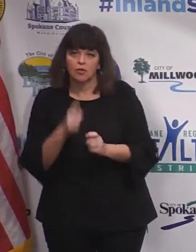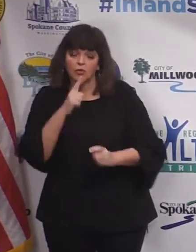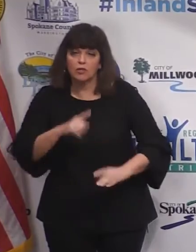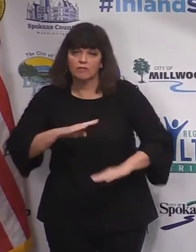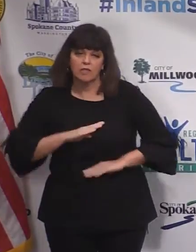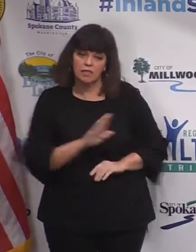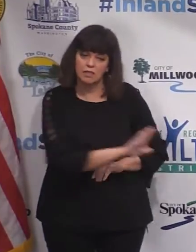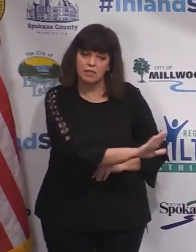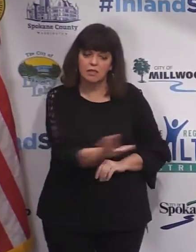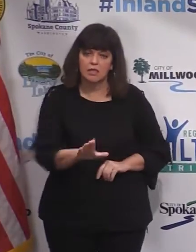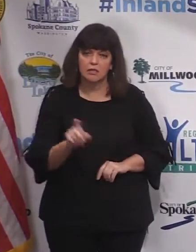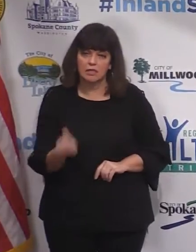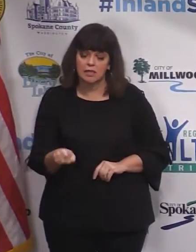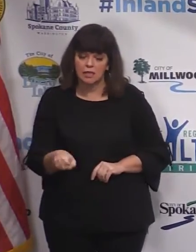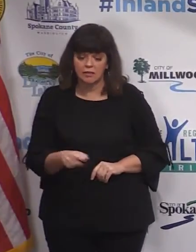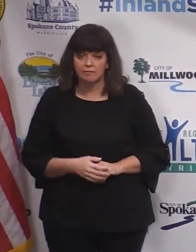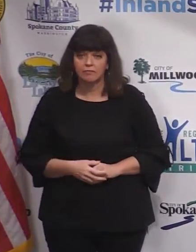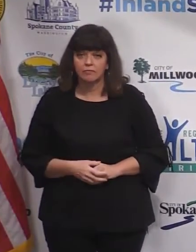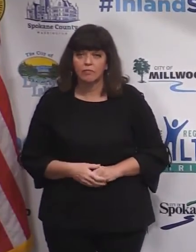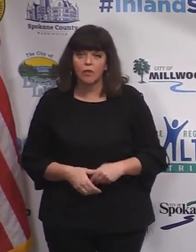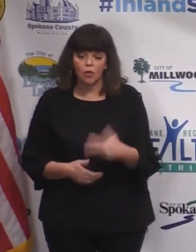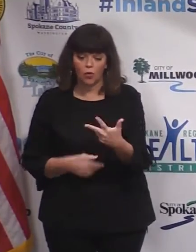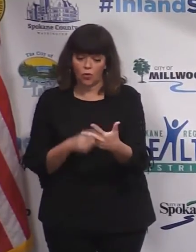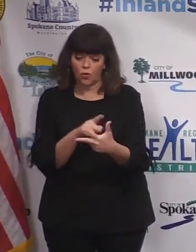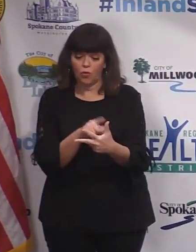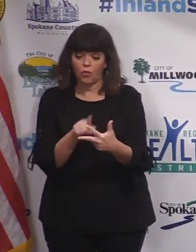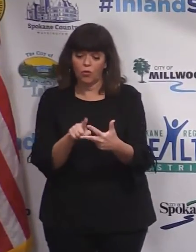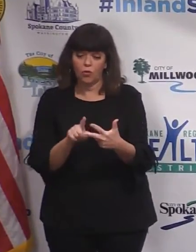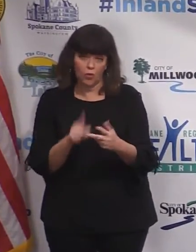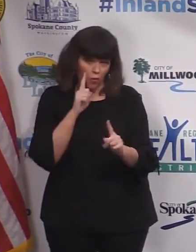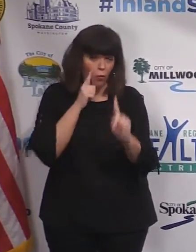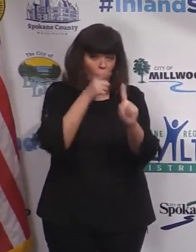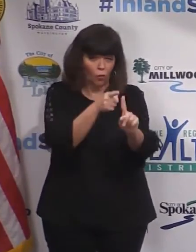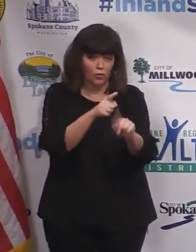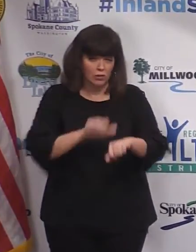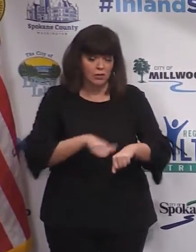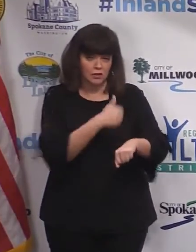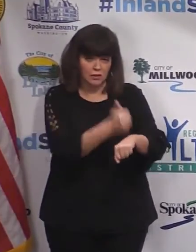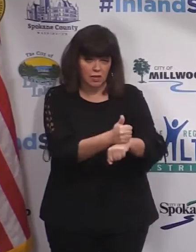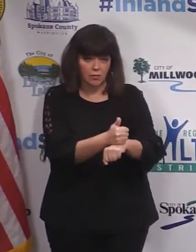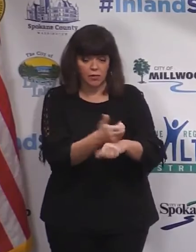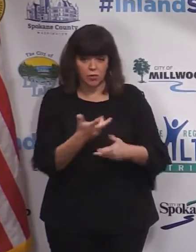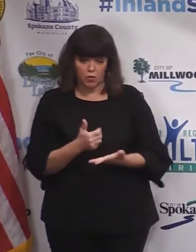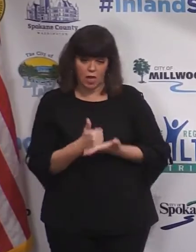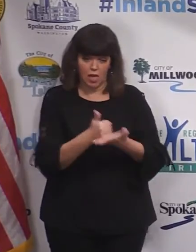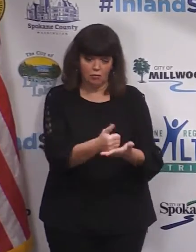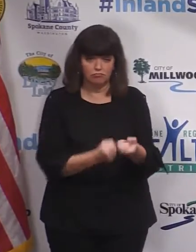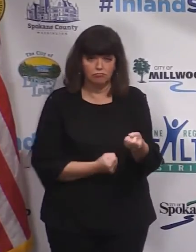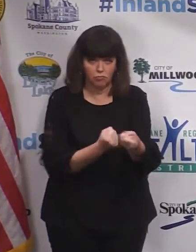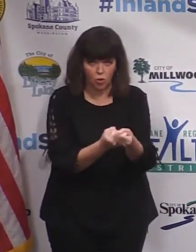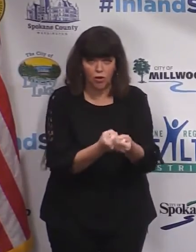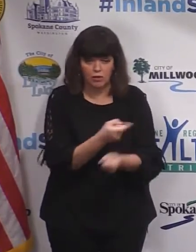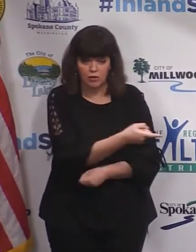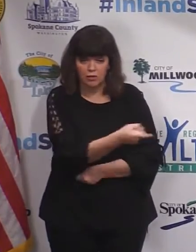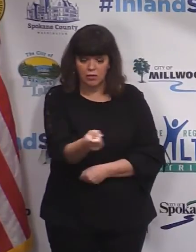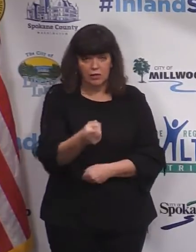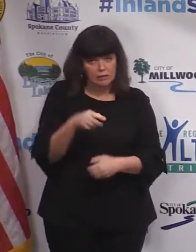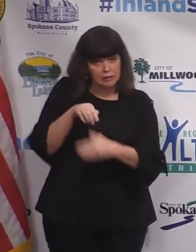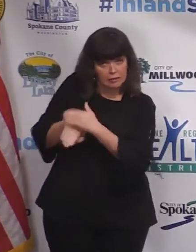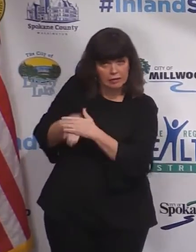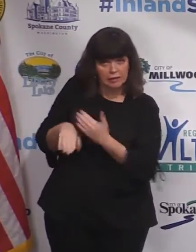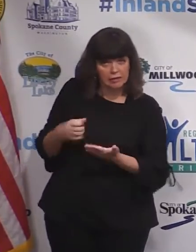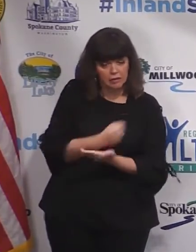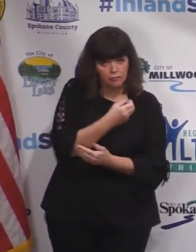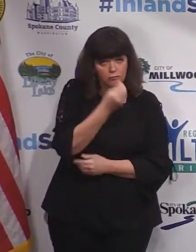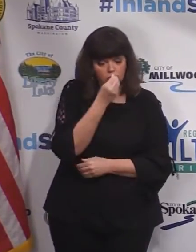We have three main goals throughout this phase of the mission to ensure that people have access to food. The first is to be safe. So we want to do everything